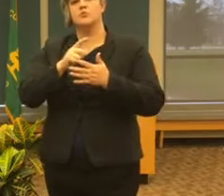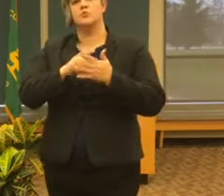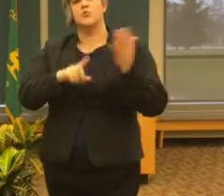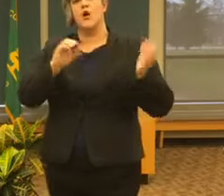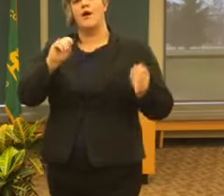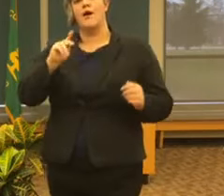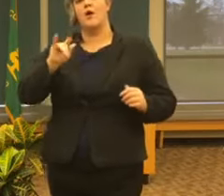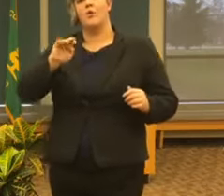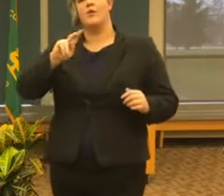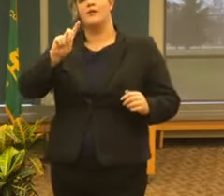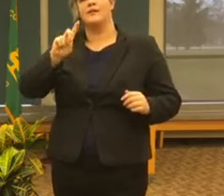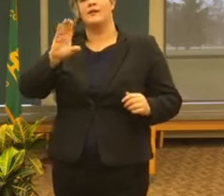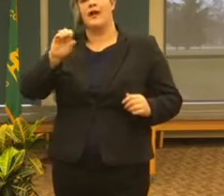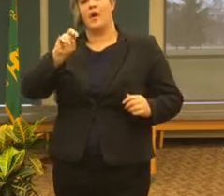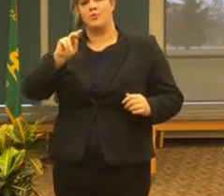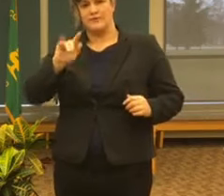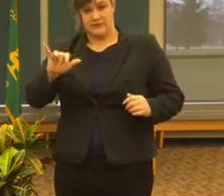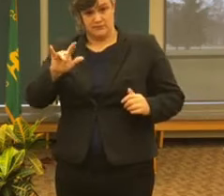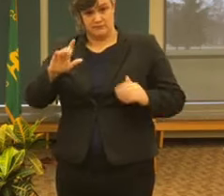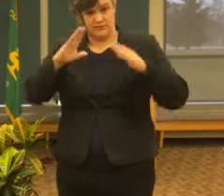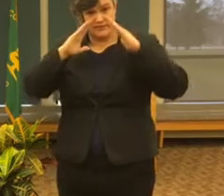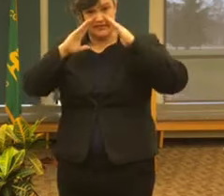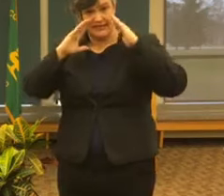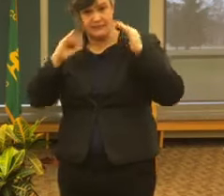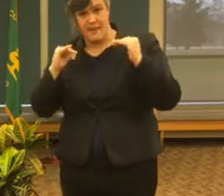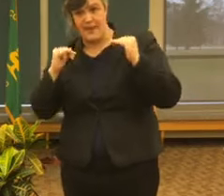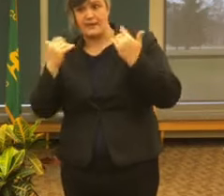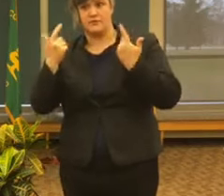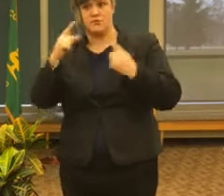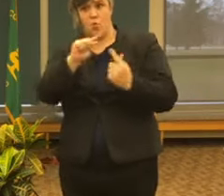to do? You know, go home, but for how many days?